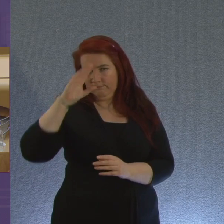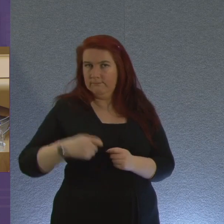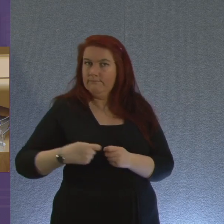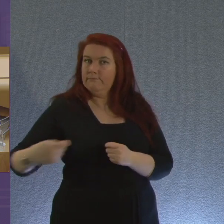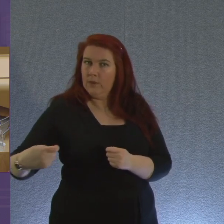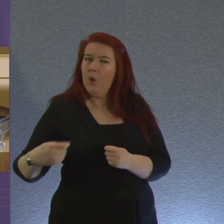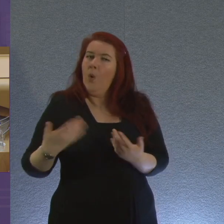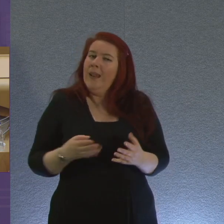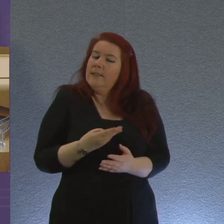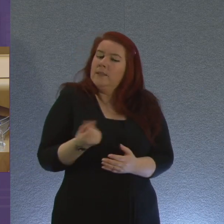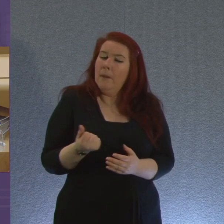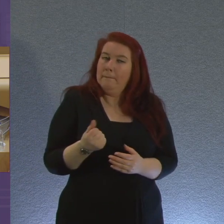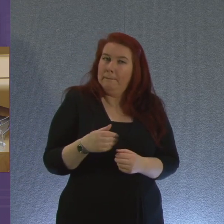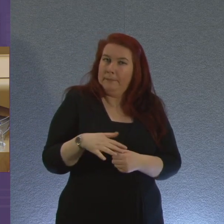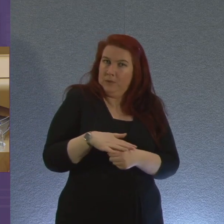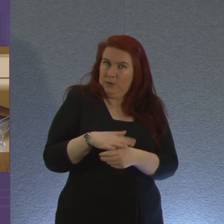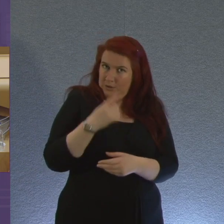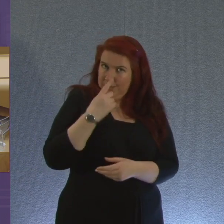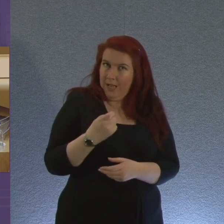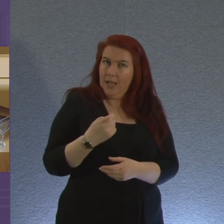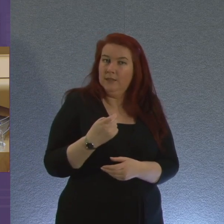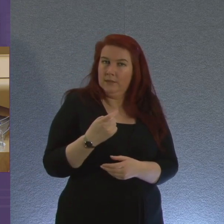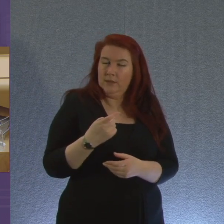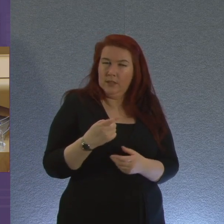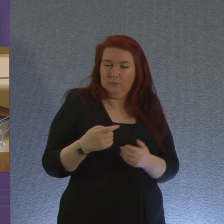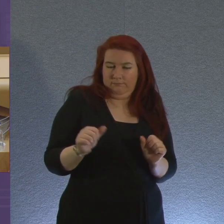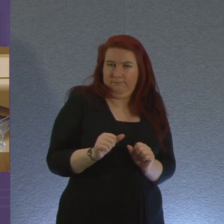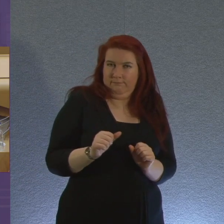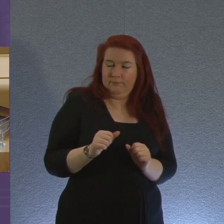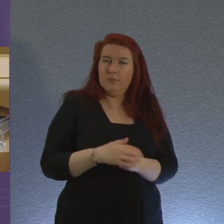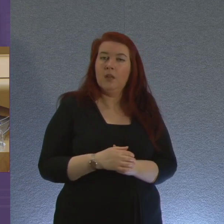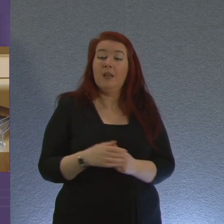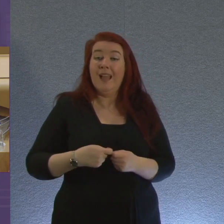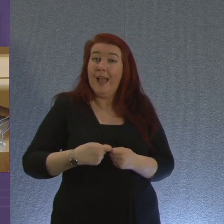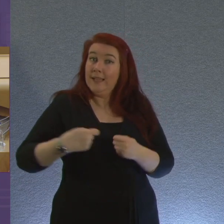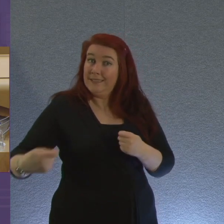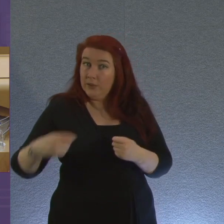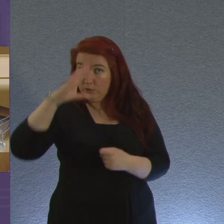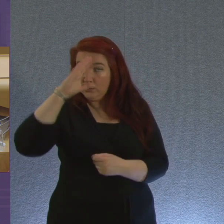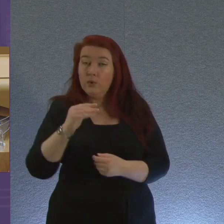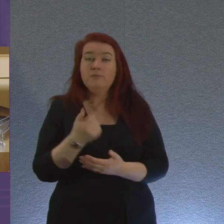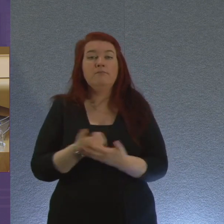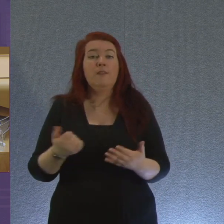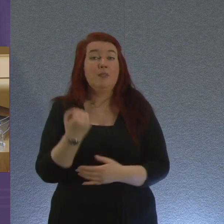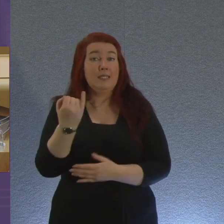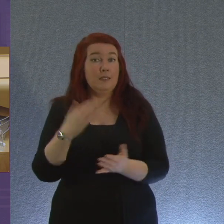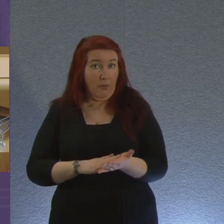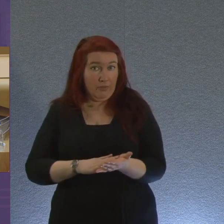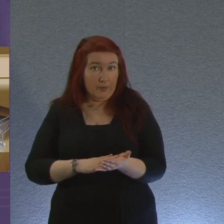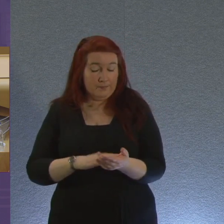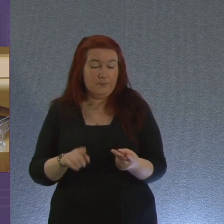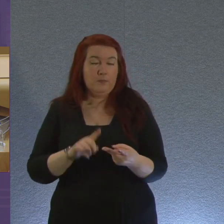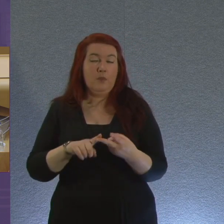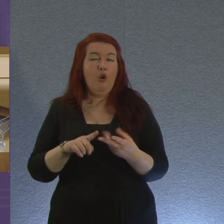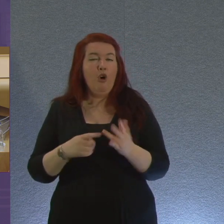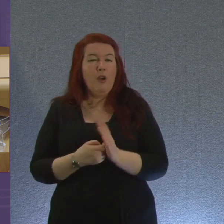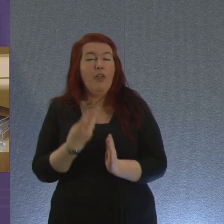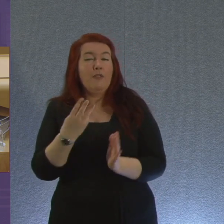limited cases. The extended notice periods are either for 6 months in most cases or 3 months